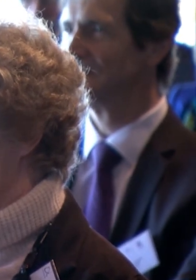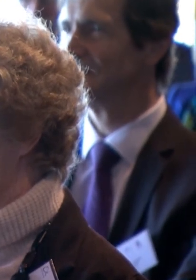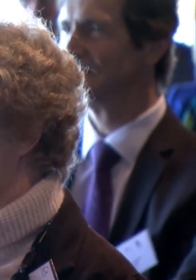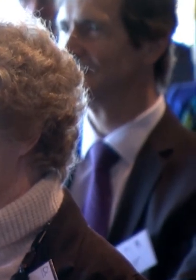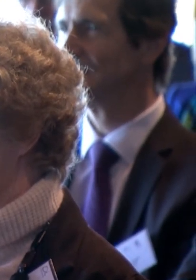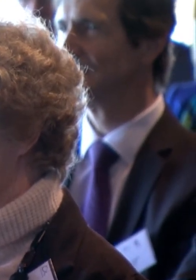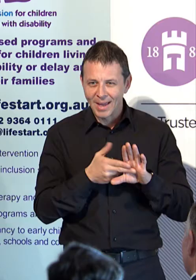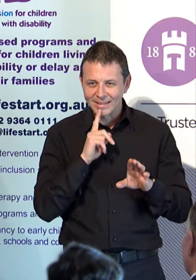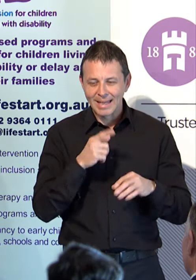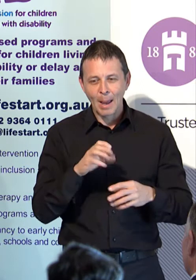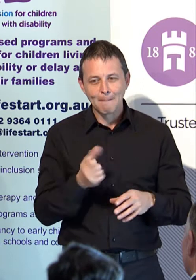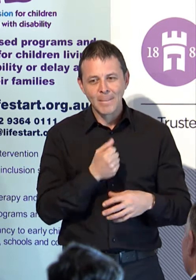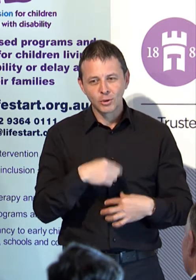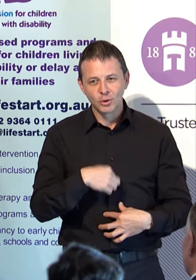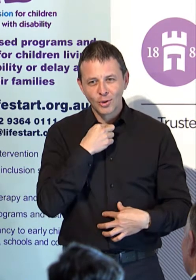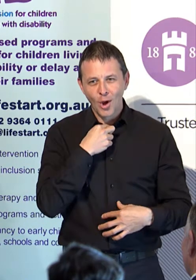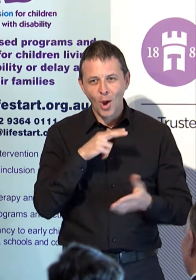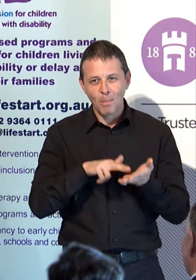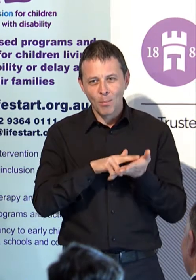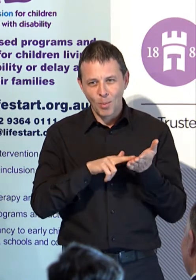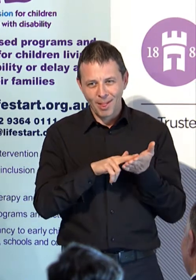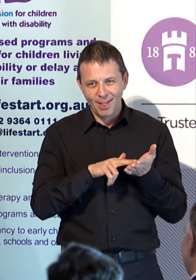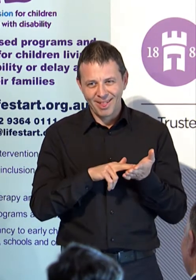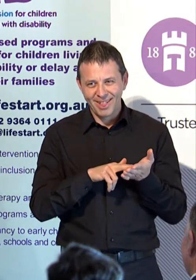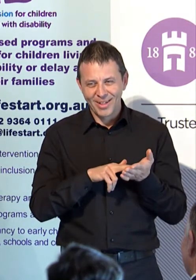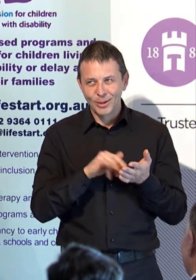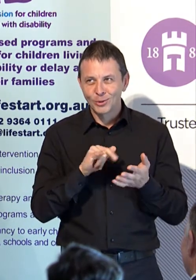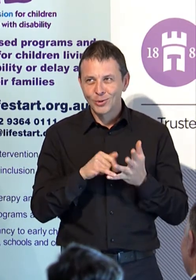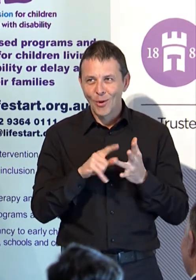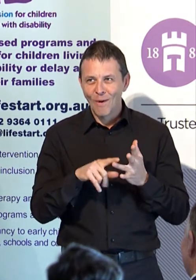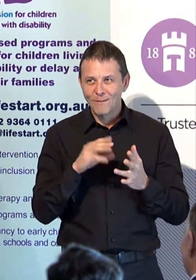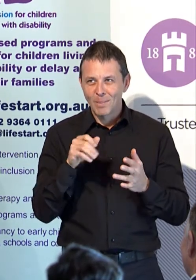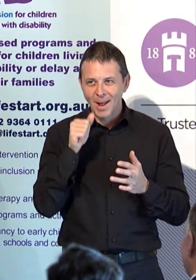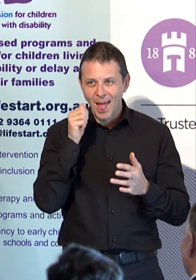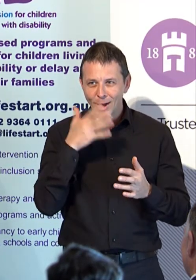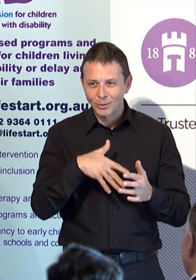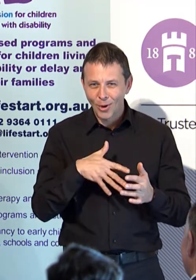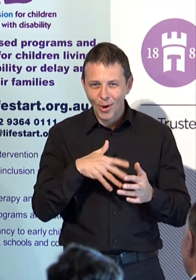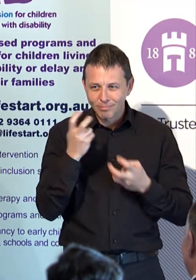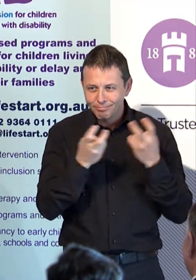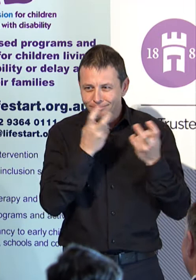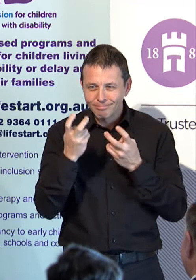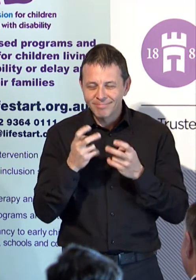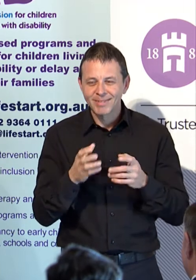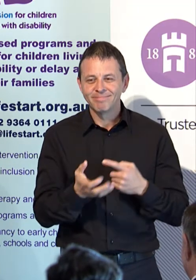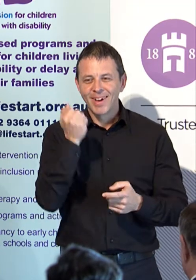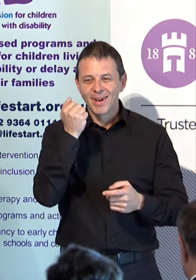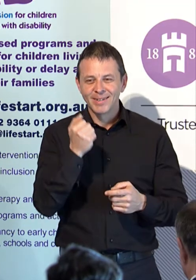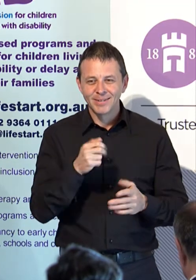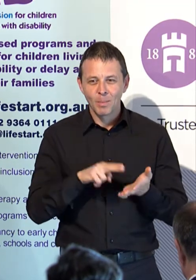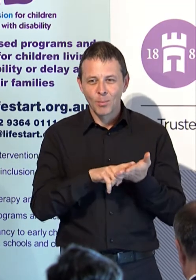to wear a purple tie. So between last night and this morning, I found myself a purple tie.